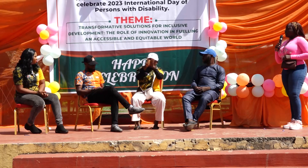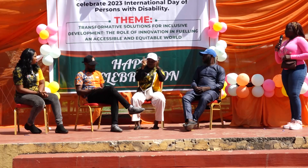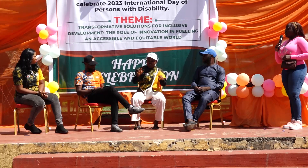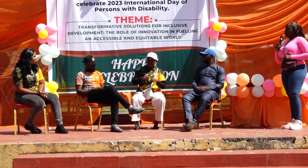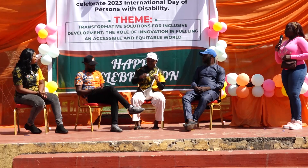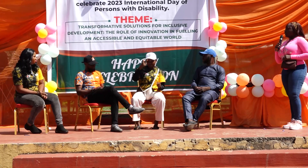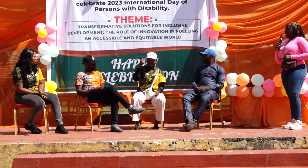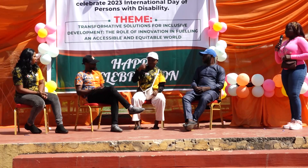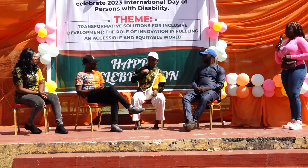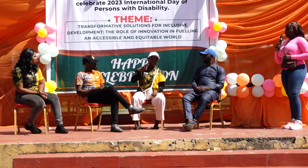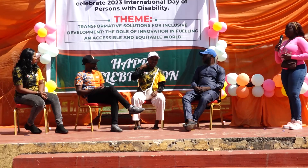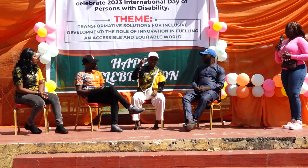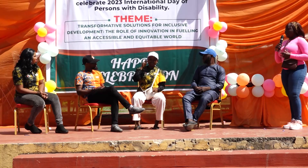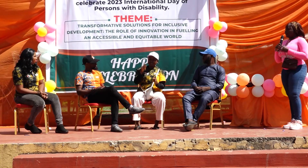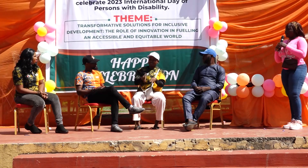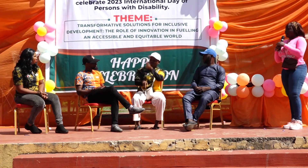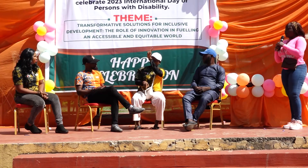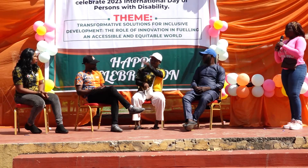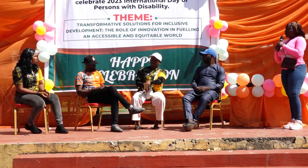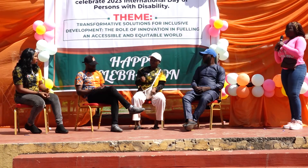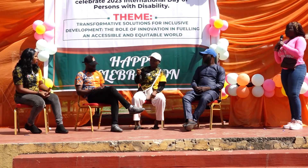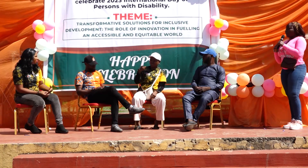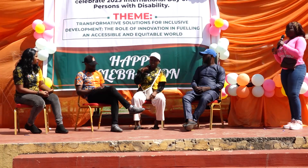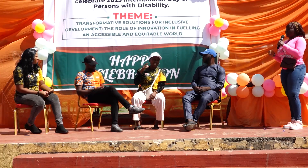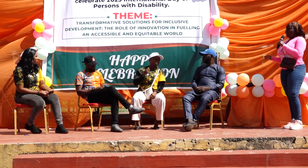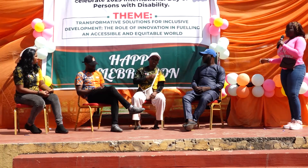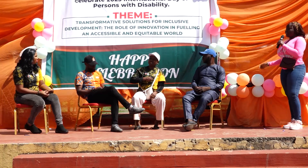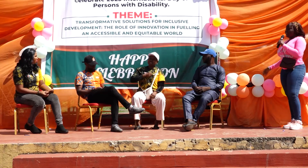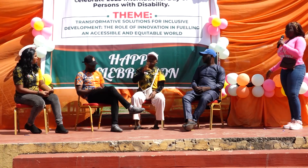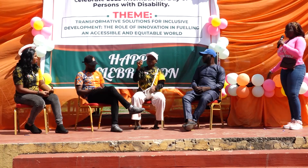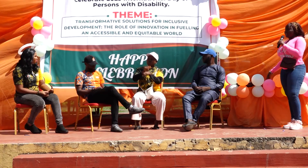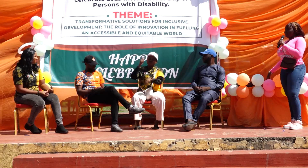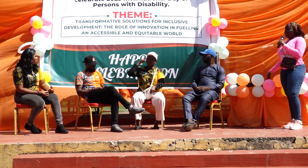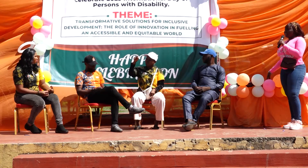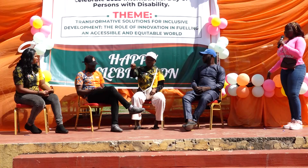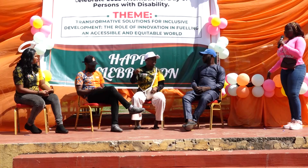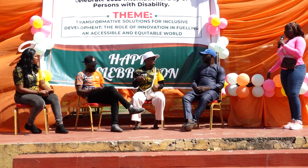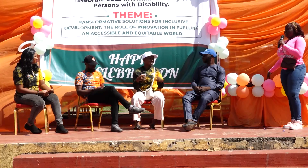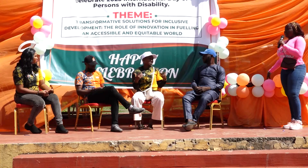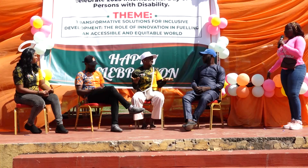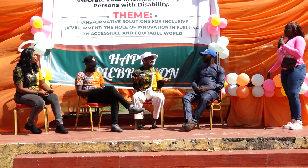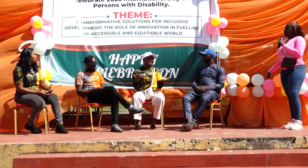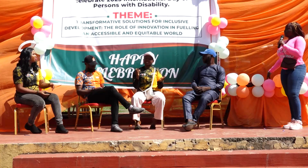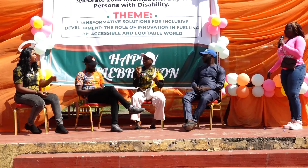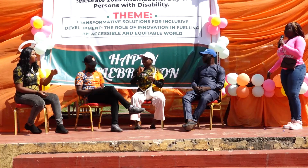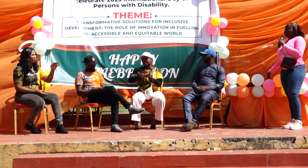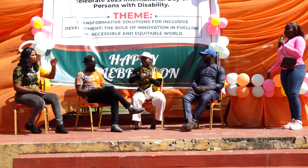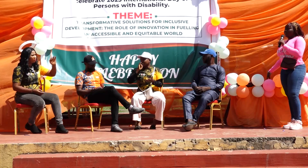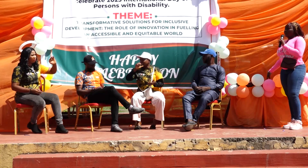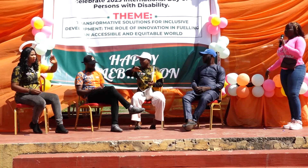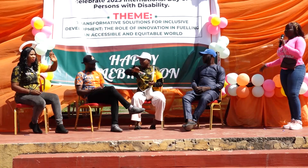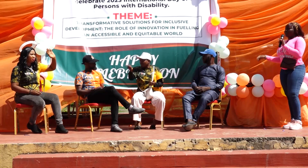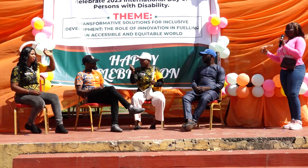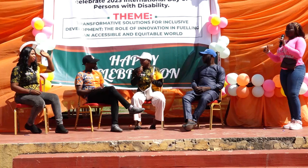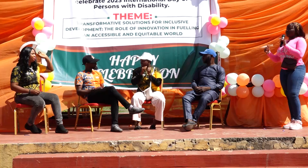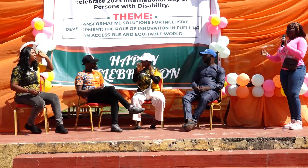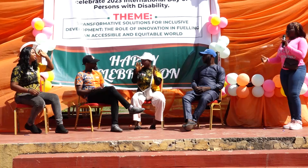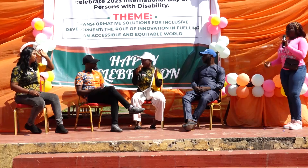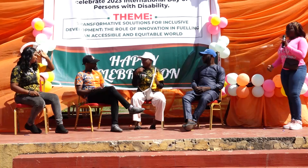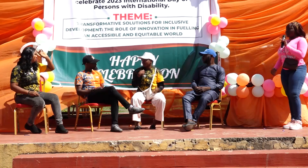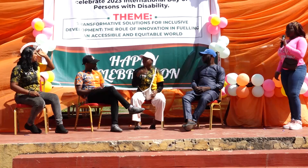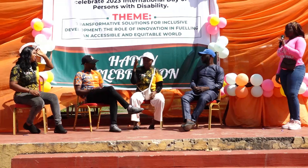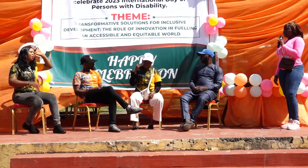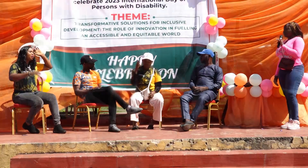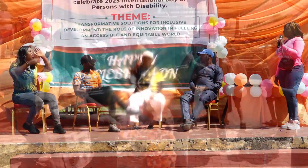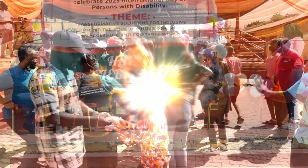Most of us are very good as a lawyer. But when they look at us and see our disability, and they will use it to